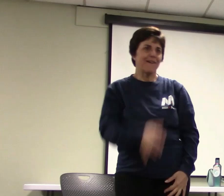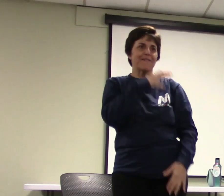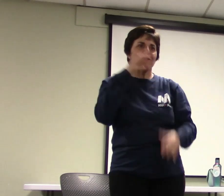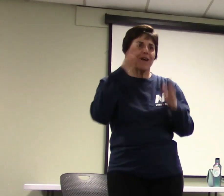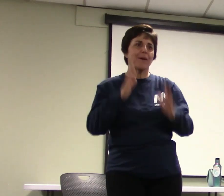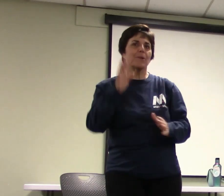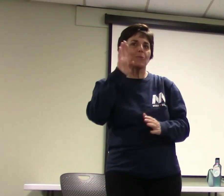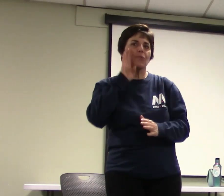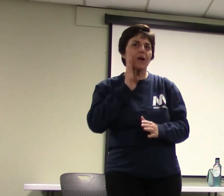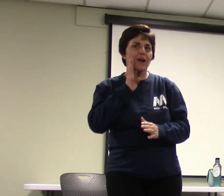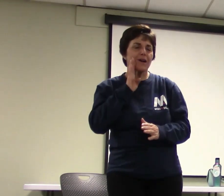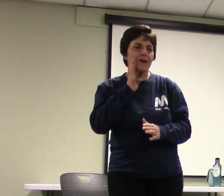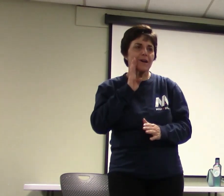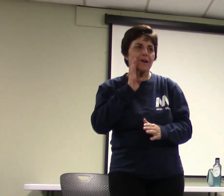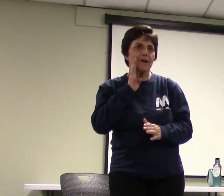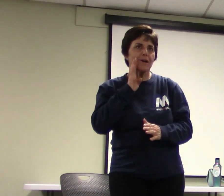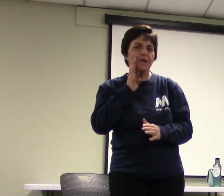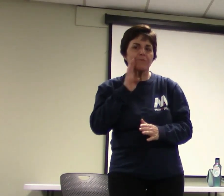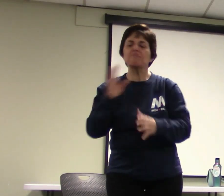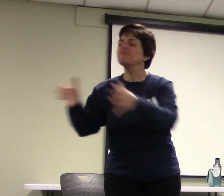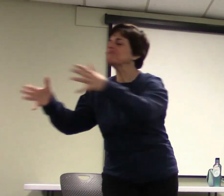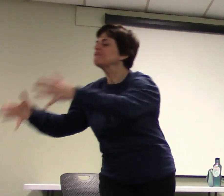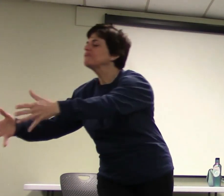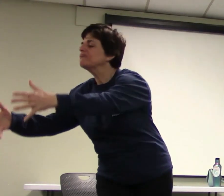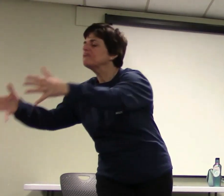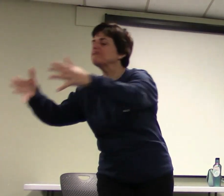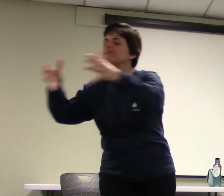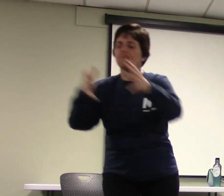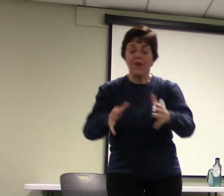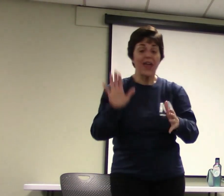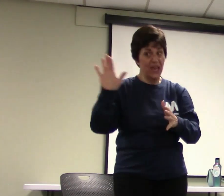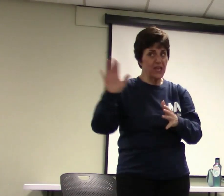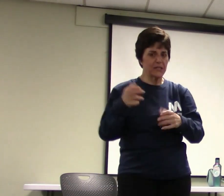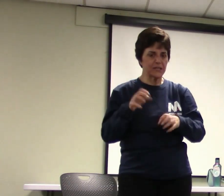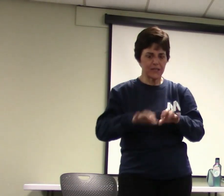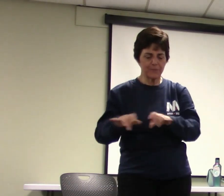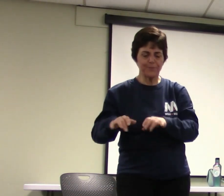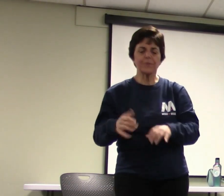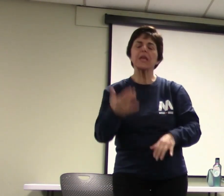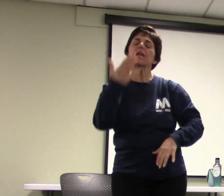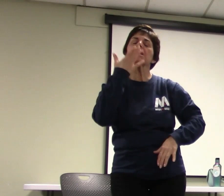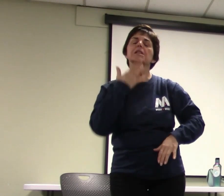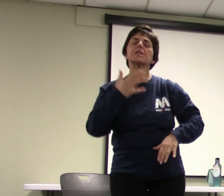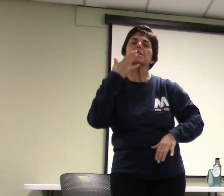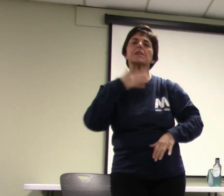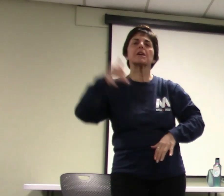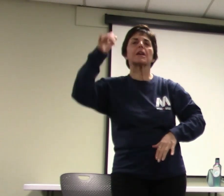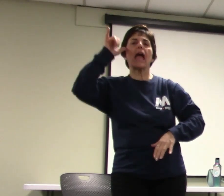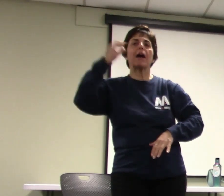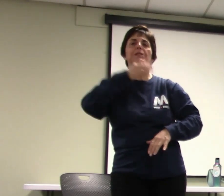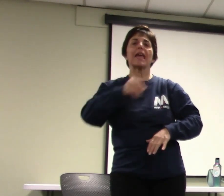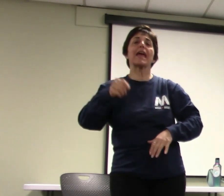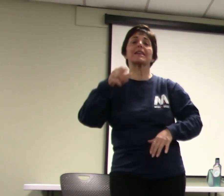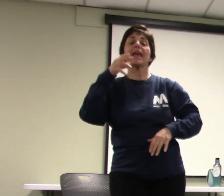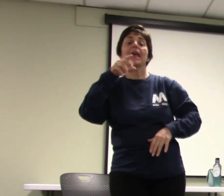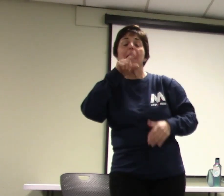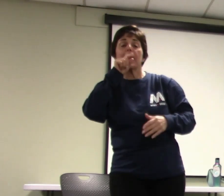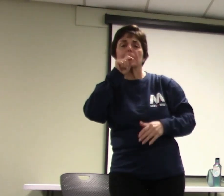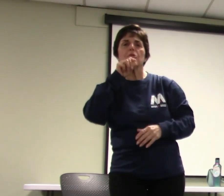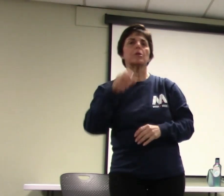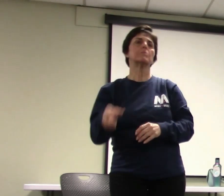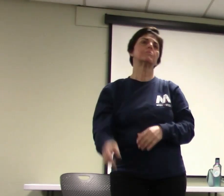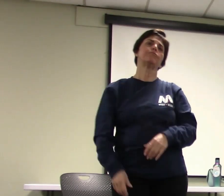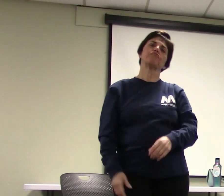Farmer Brown got out his own typewriter. Dear cows and hens, there